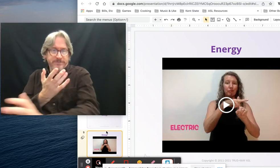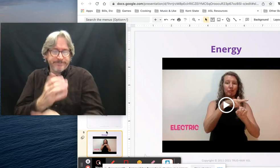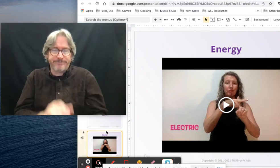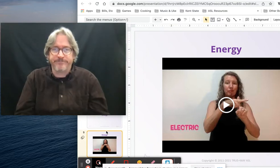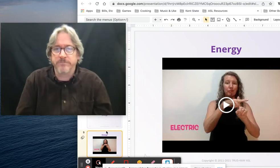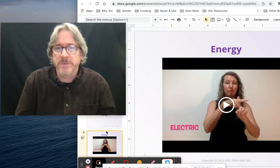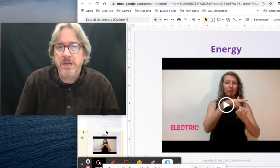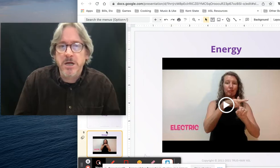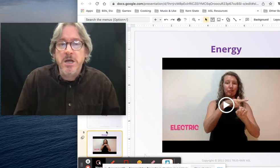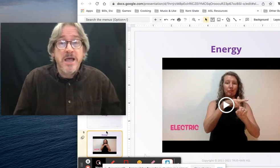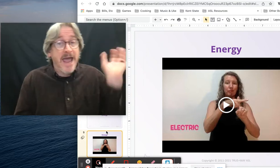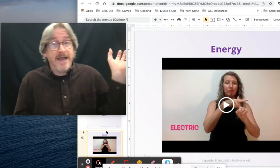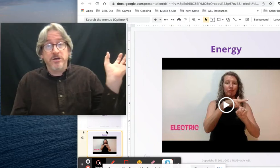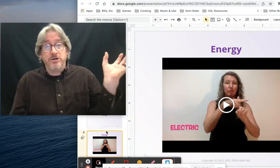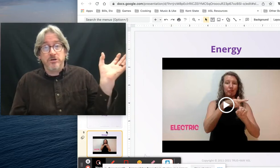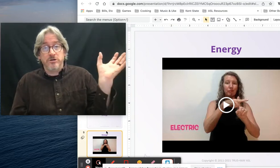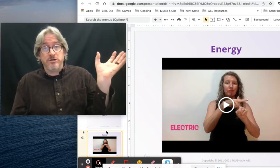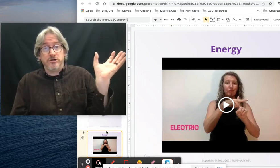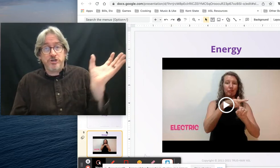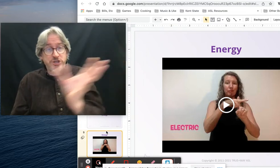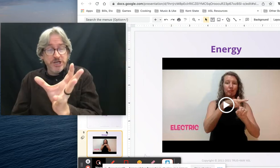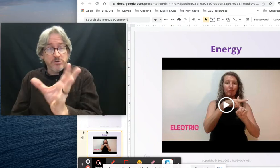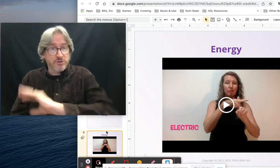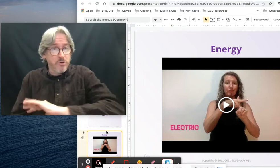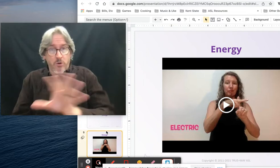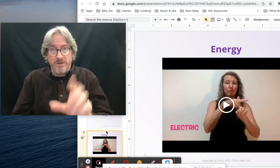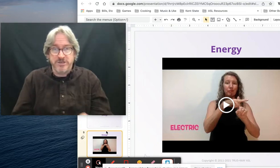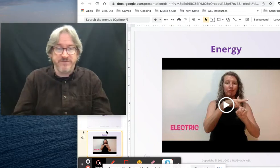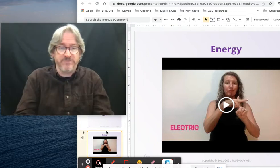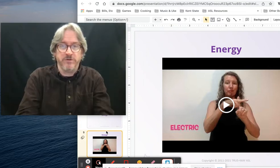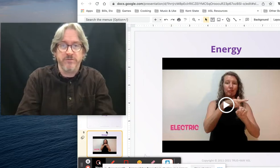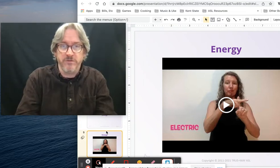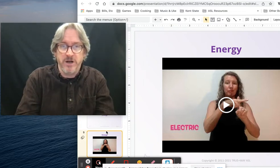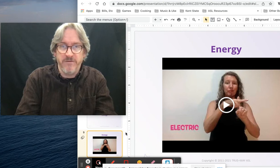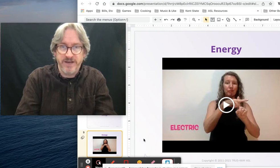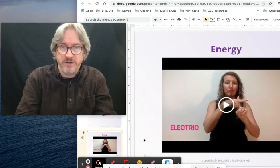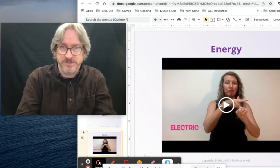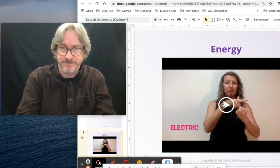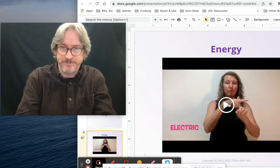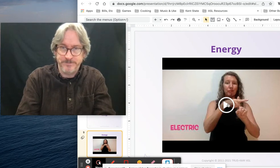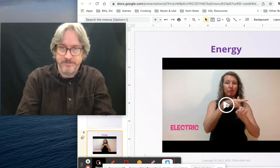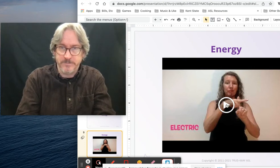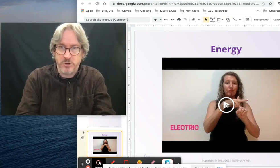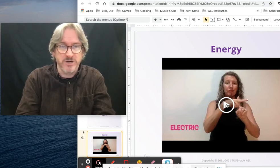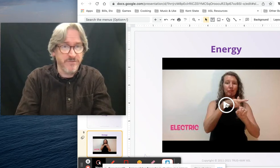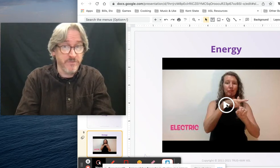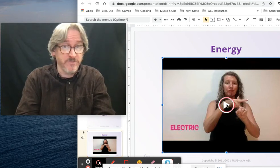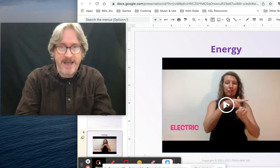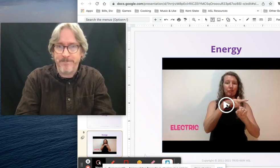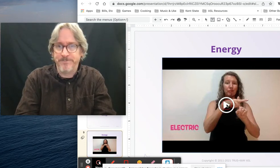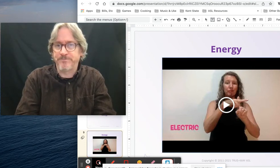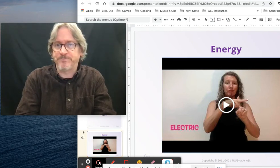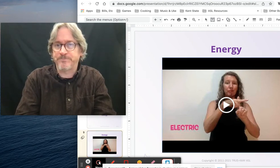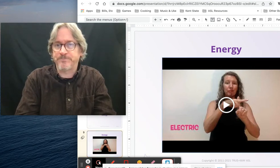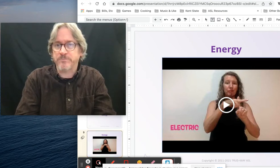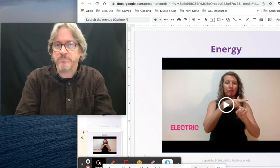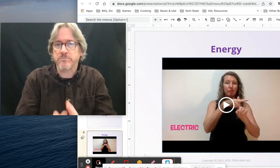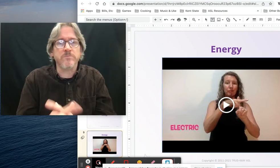energy. And she goes through a whole bunch of different videos or a different vocab.